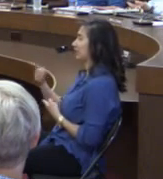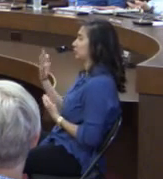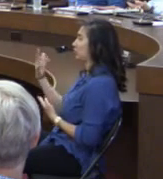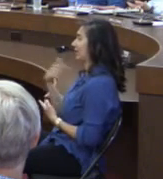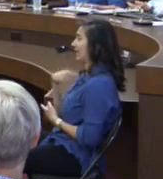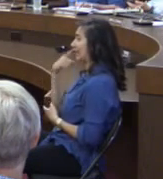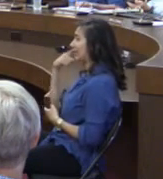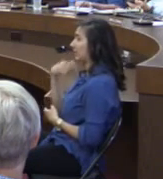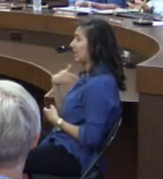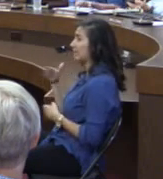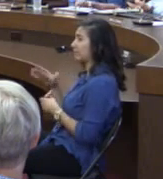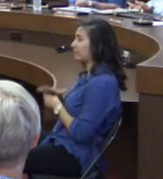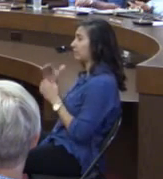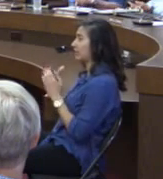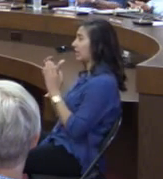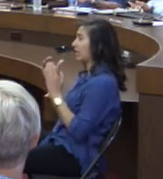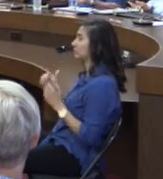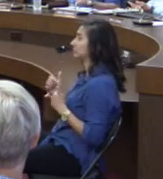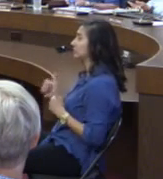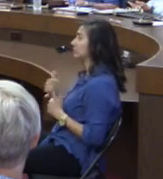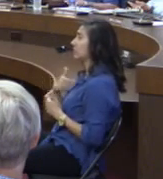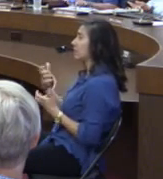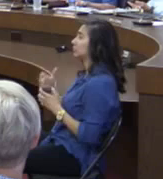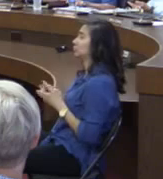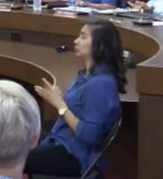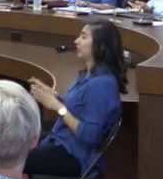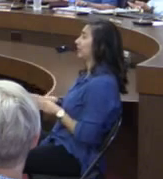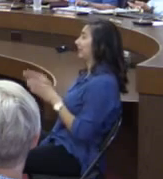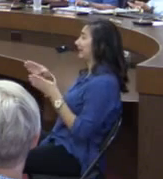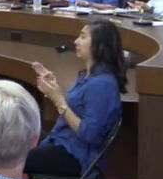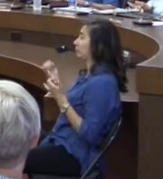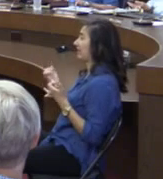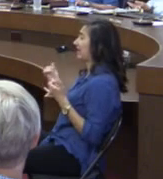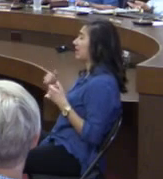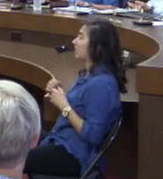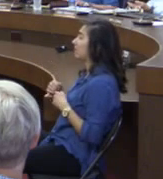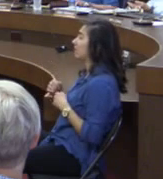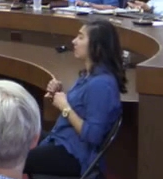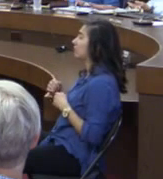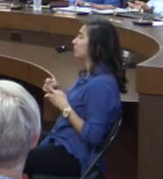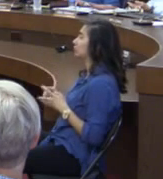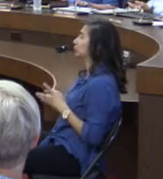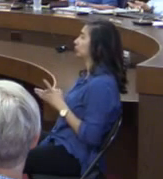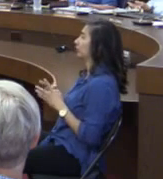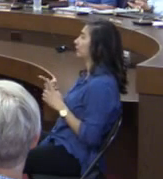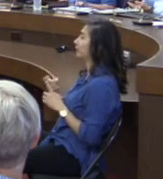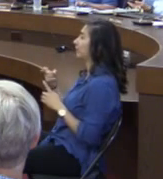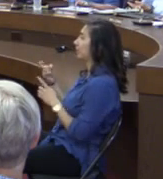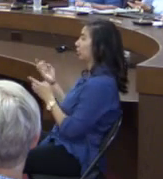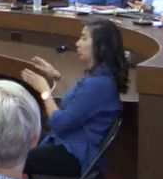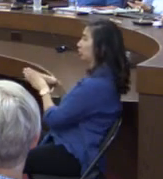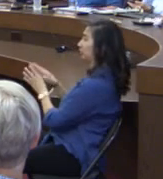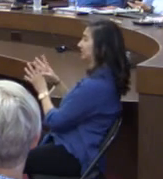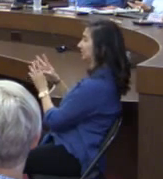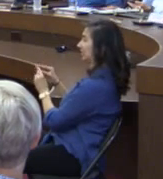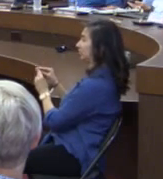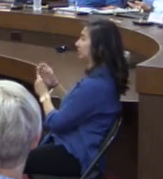have a full house, so I'd like to call the meeting to order. Convene from closed session. There are